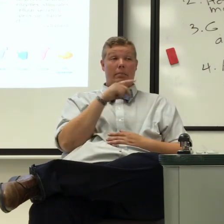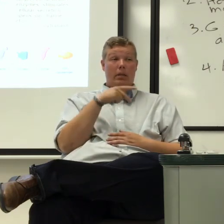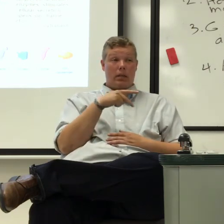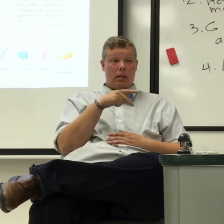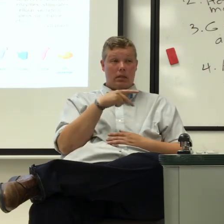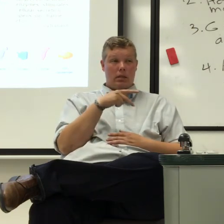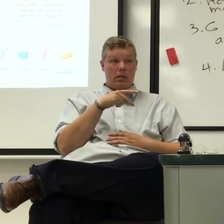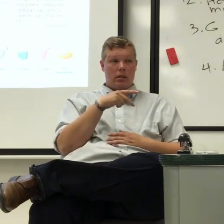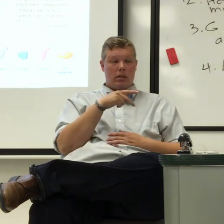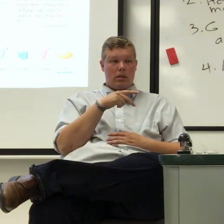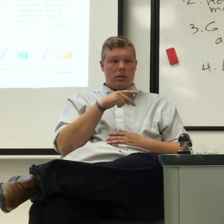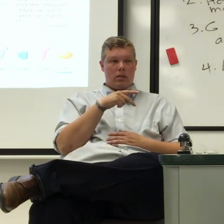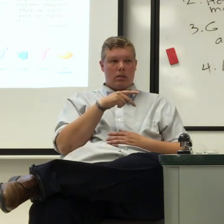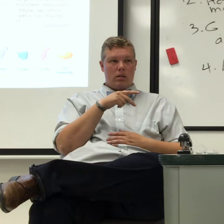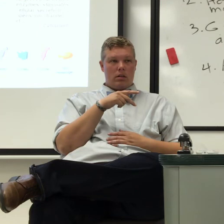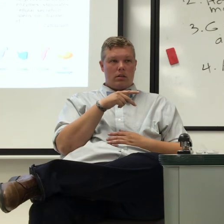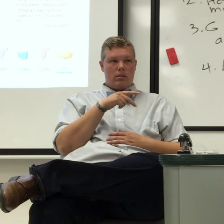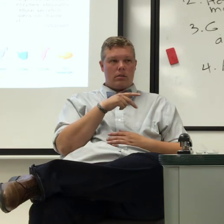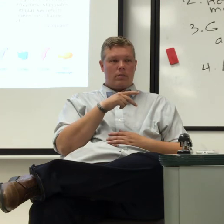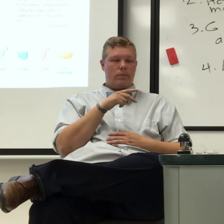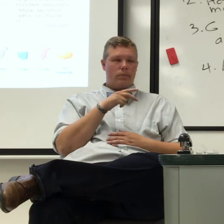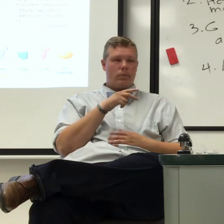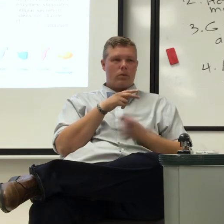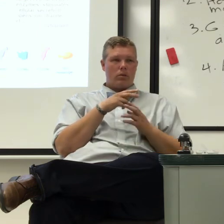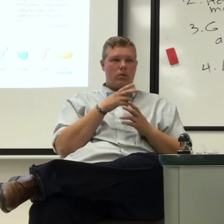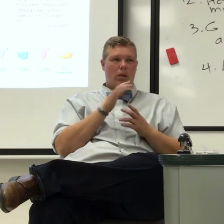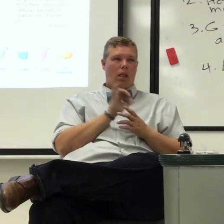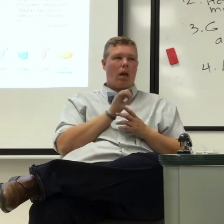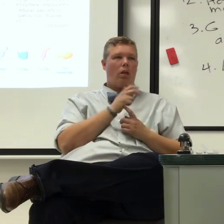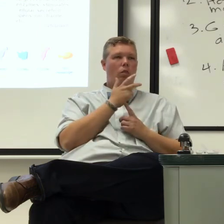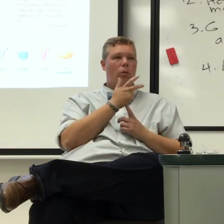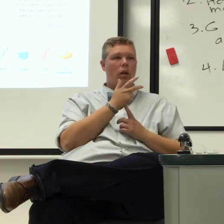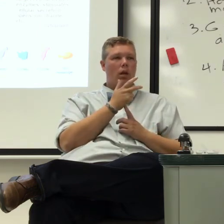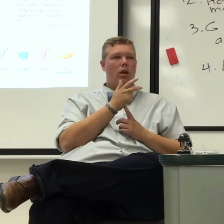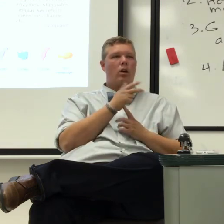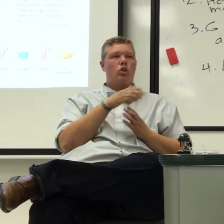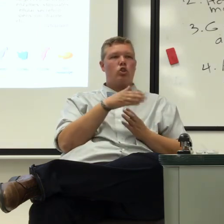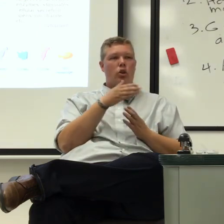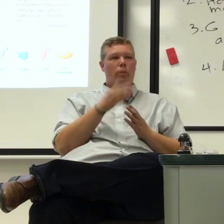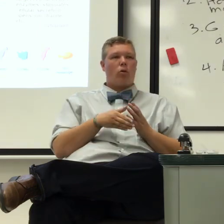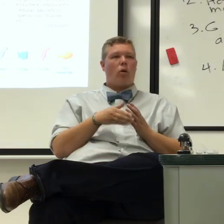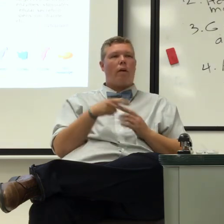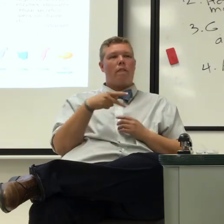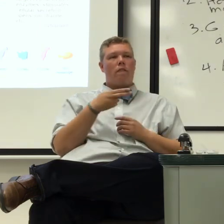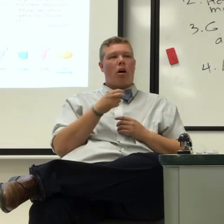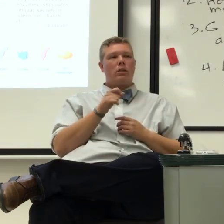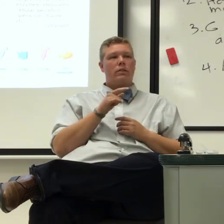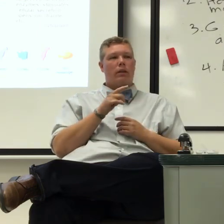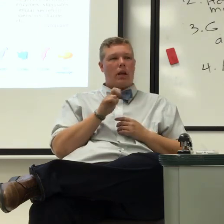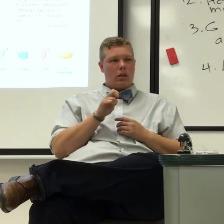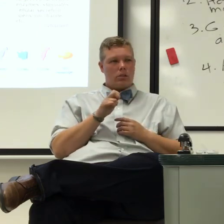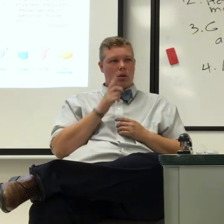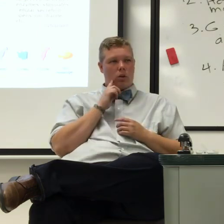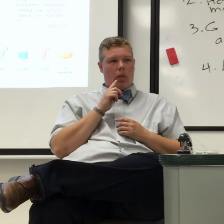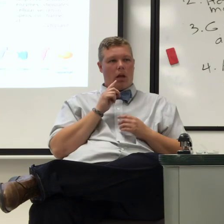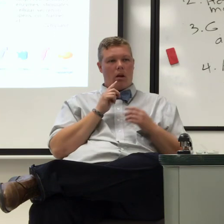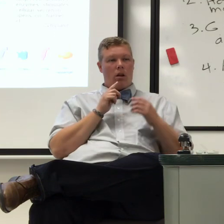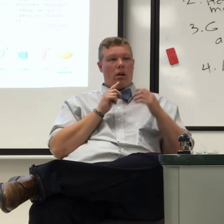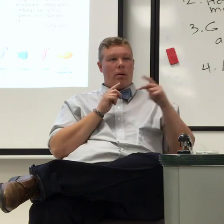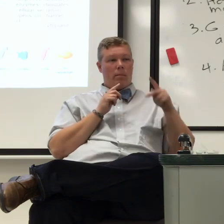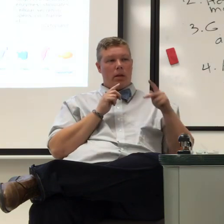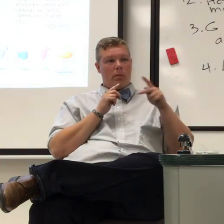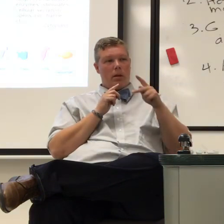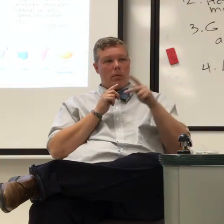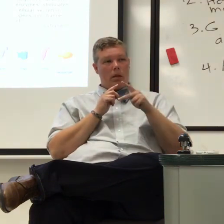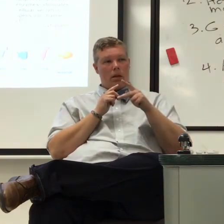3 terminal phosphates. You cleave off the last 2 to leave you with 1 P, mono, and we just